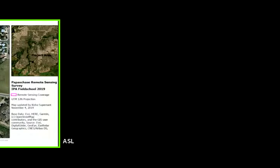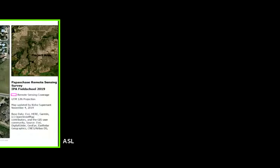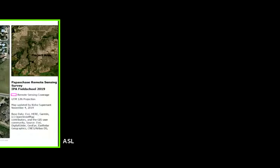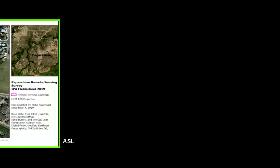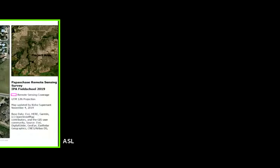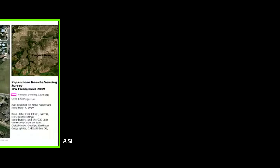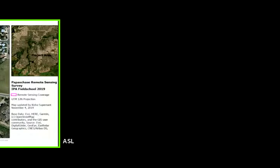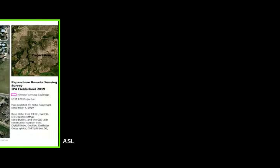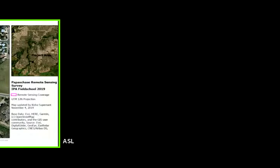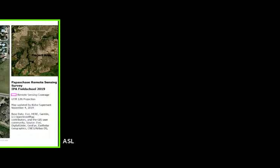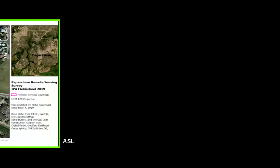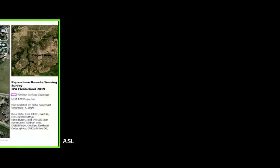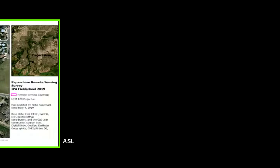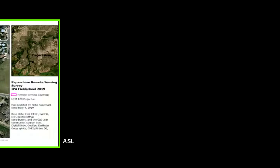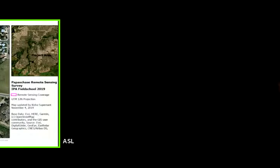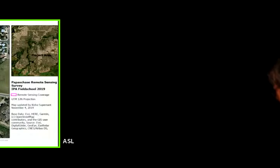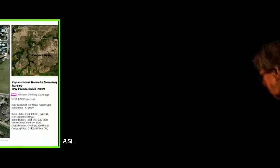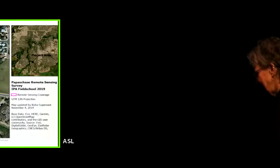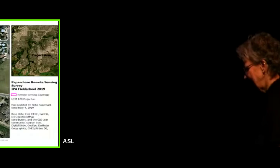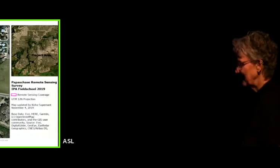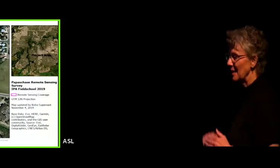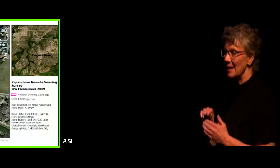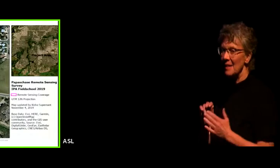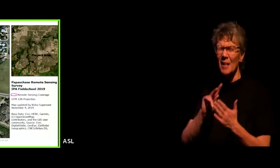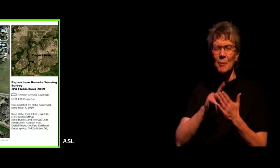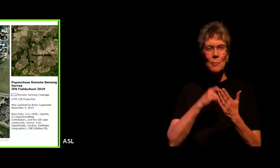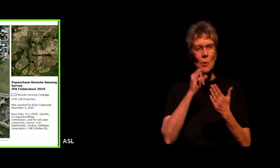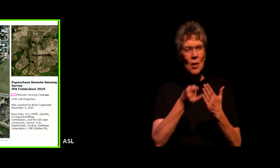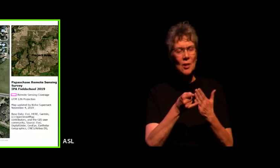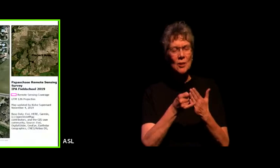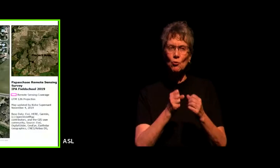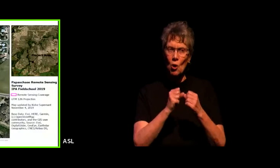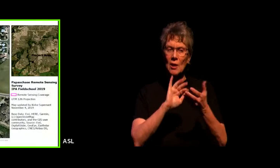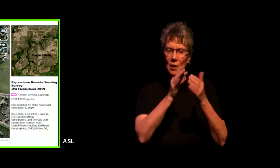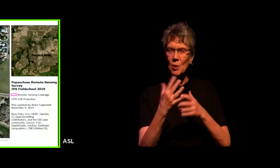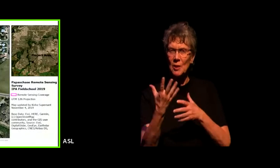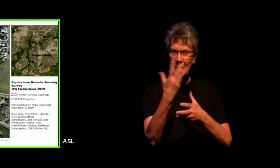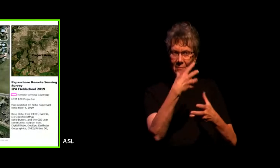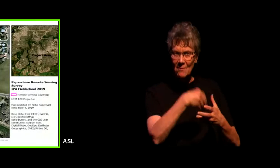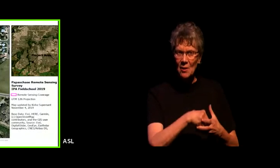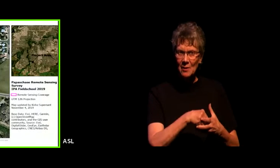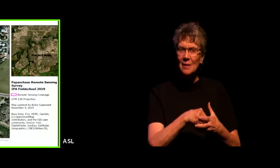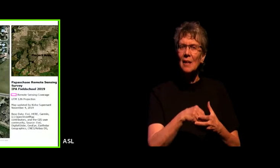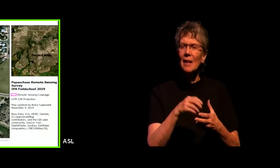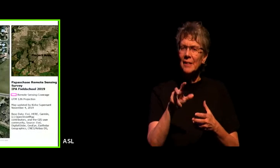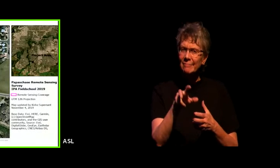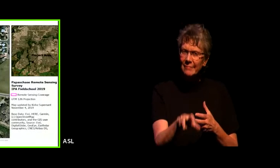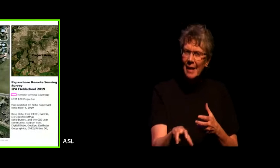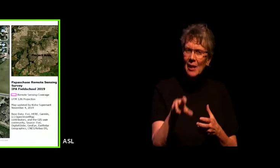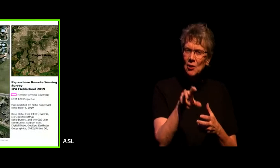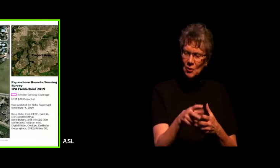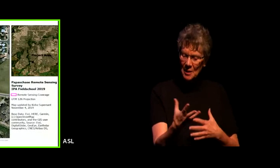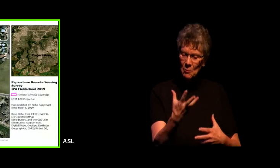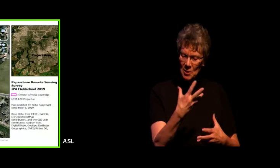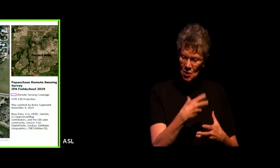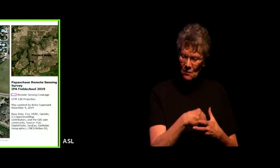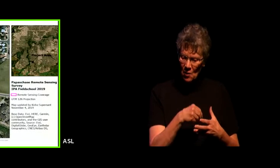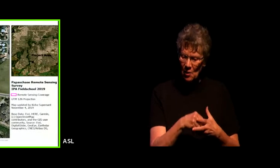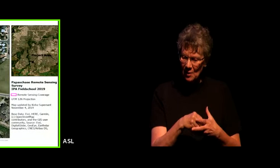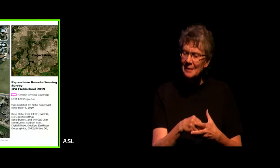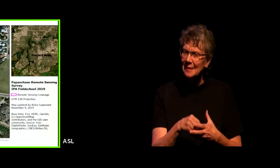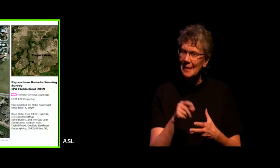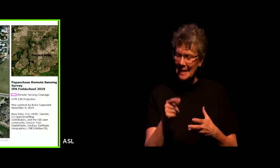ceremony, he was talking and he had a feeling, which I think we do. When I'm walking on places where I'm pretty sure that there's children buried, I